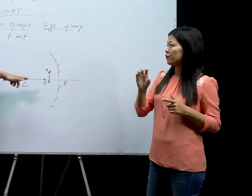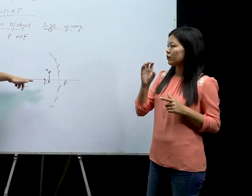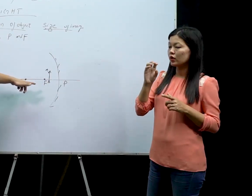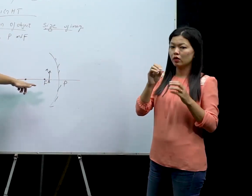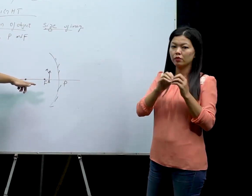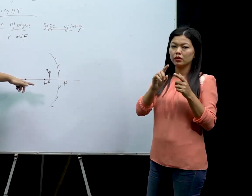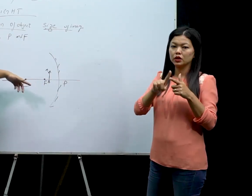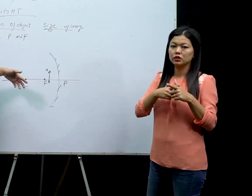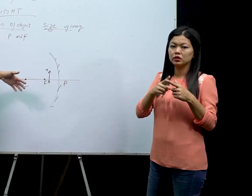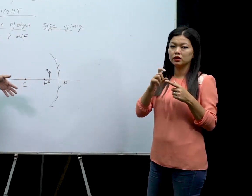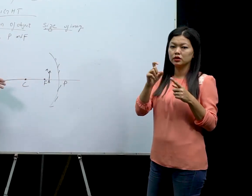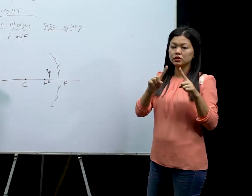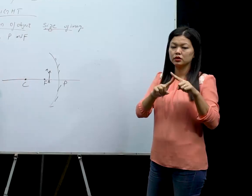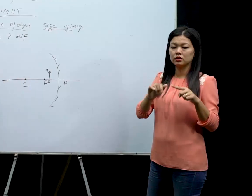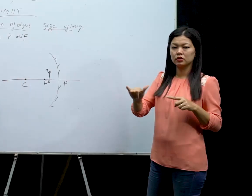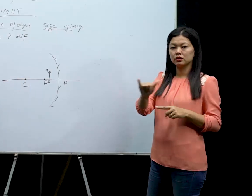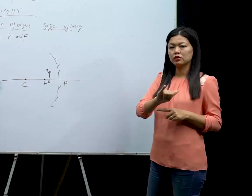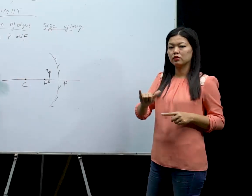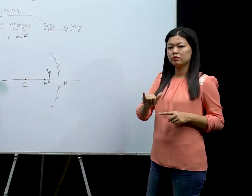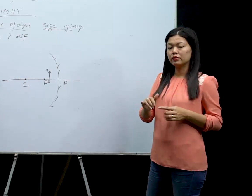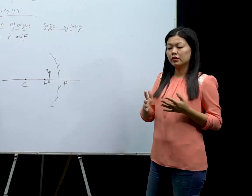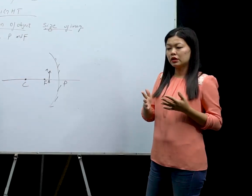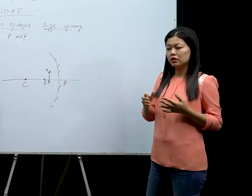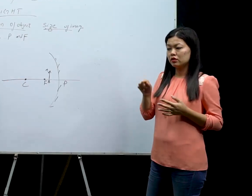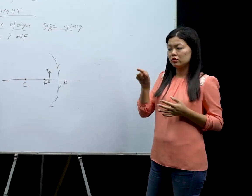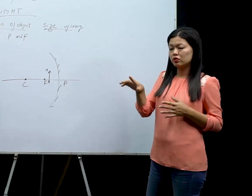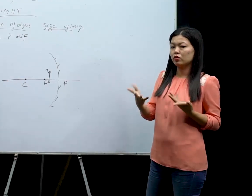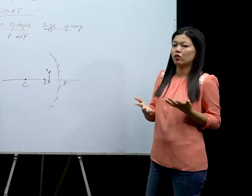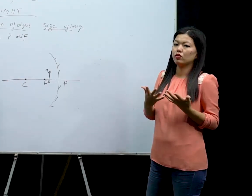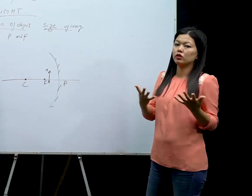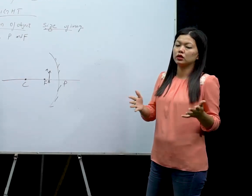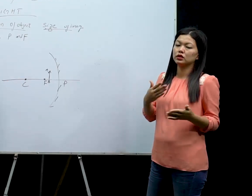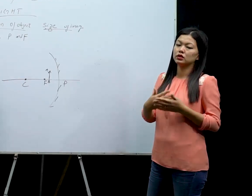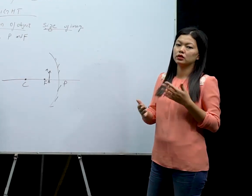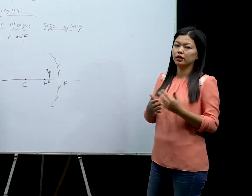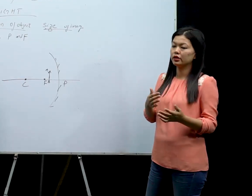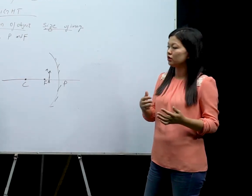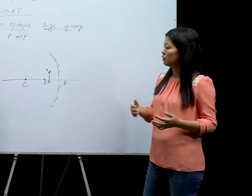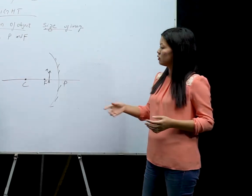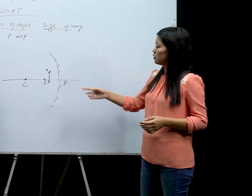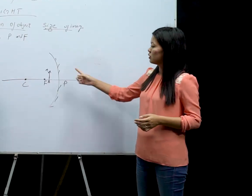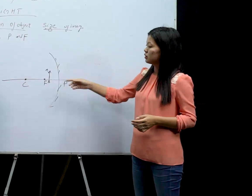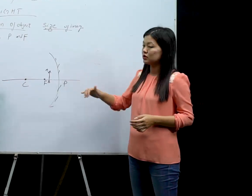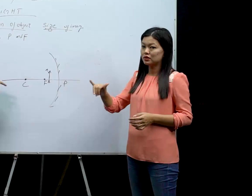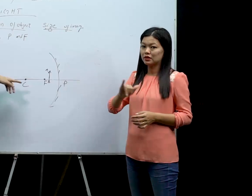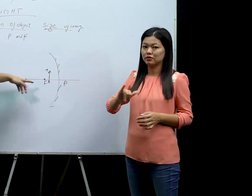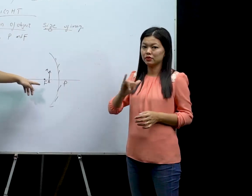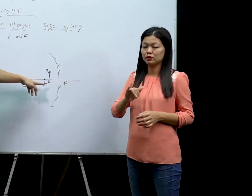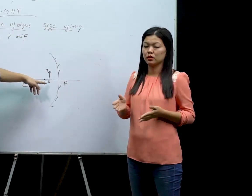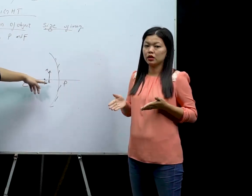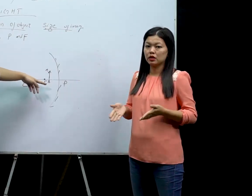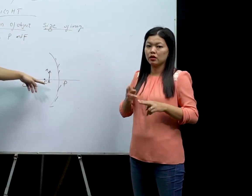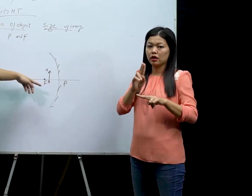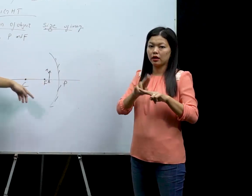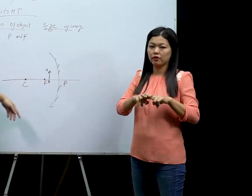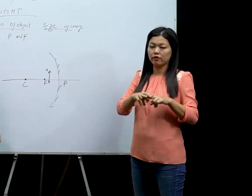very close now. See, we started our journey all over from the infinity, right? But now you see, now we are